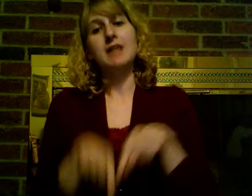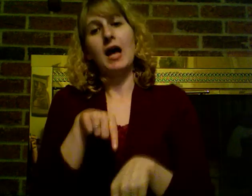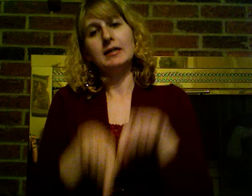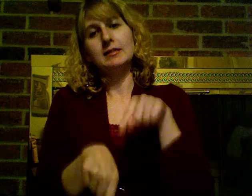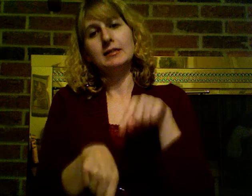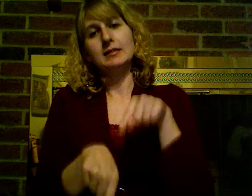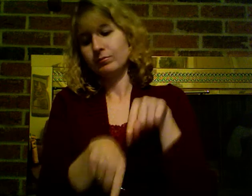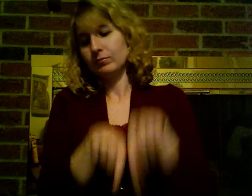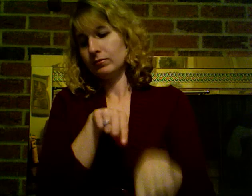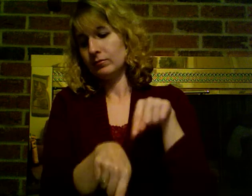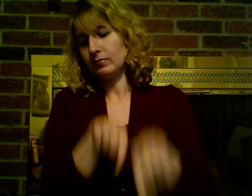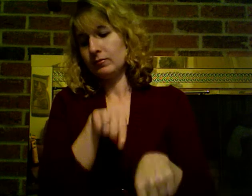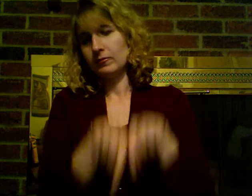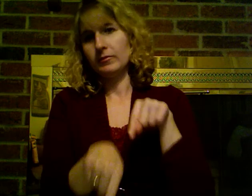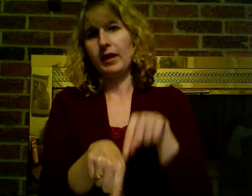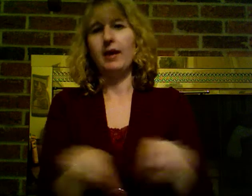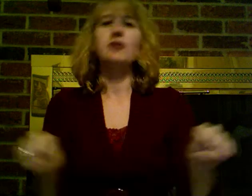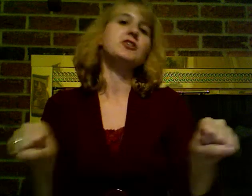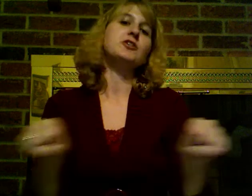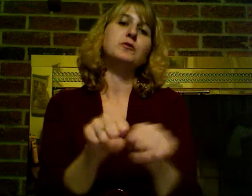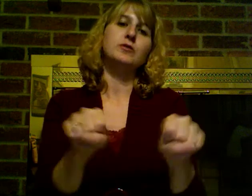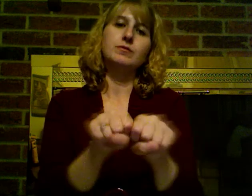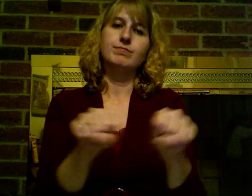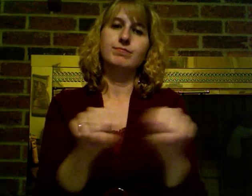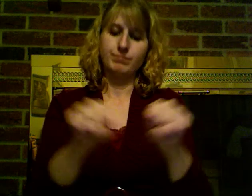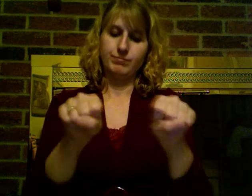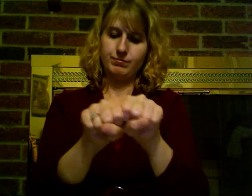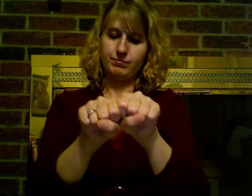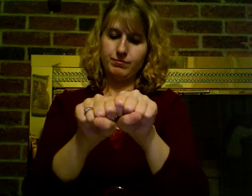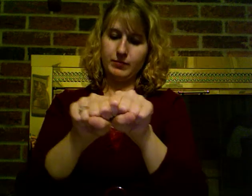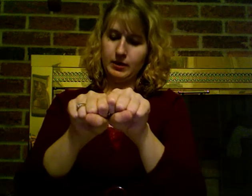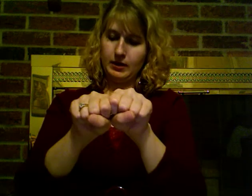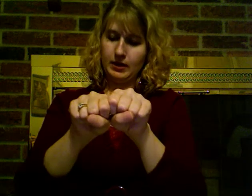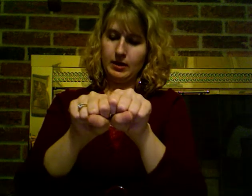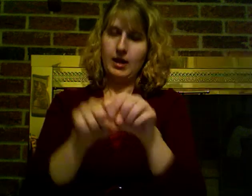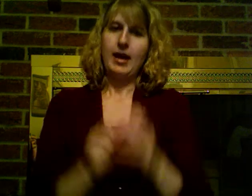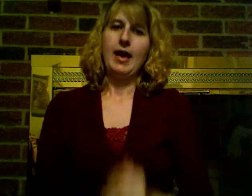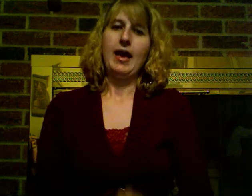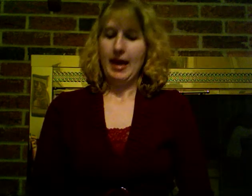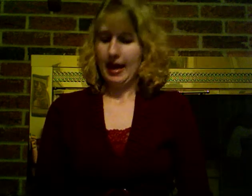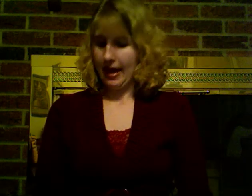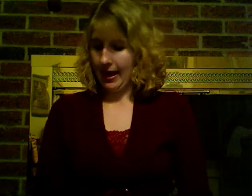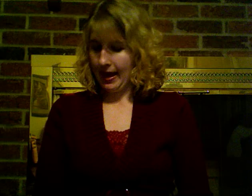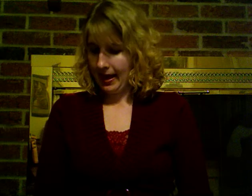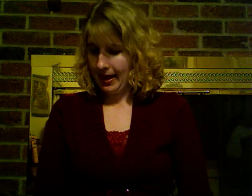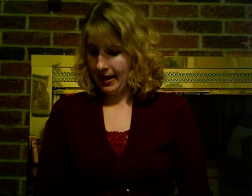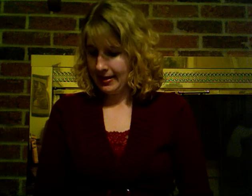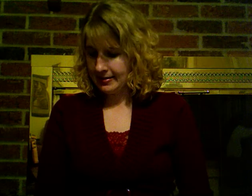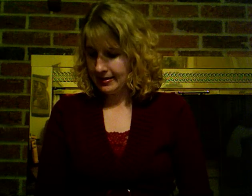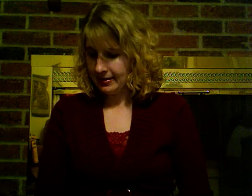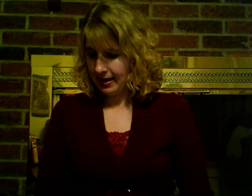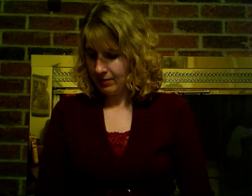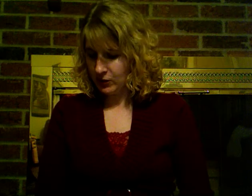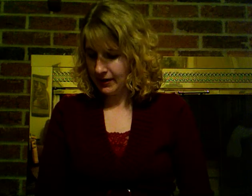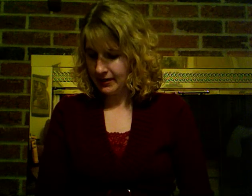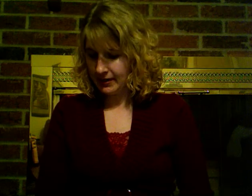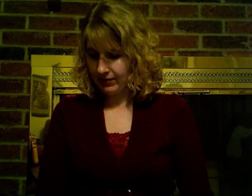socks and our shoes. And I'm trying to see if I've